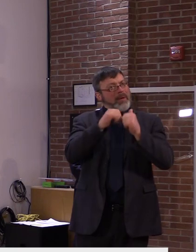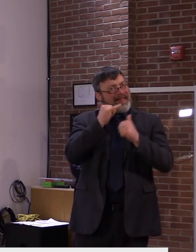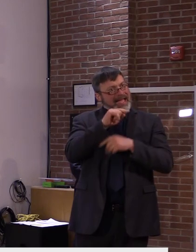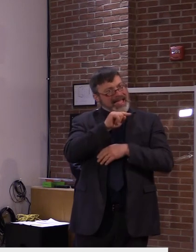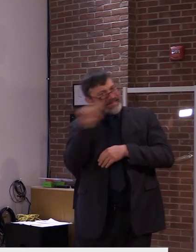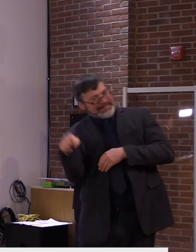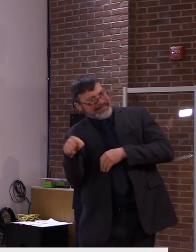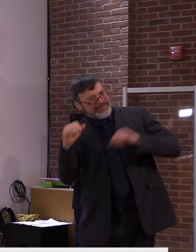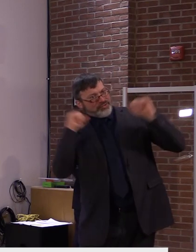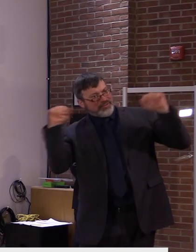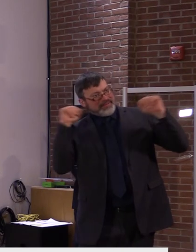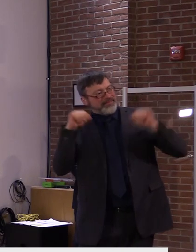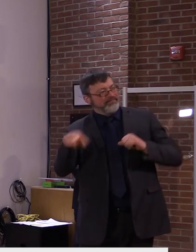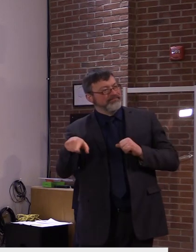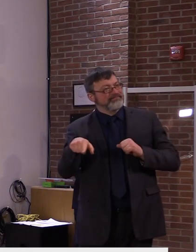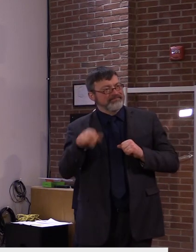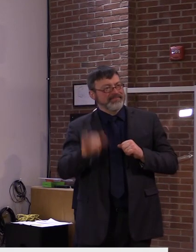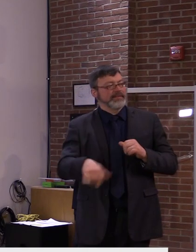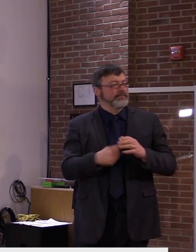Thank you.